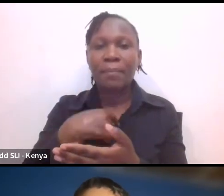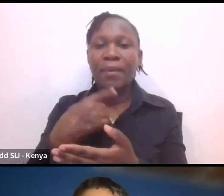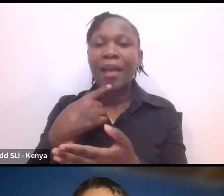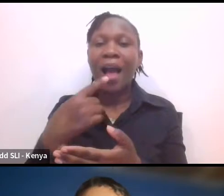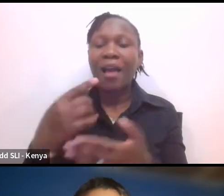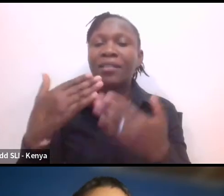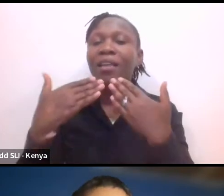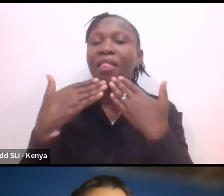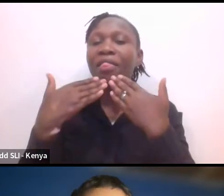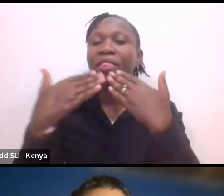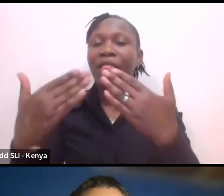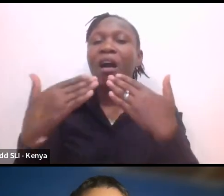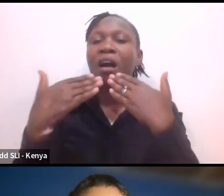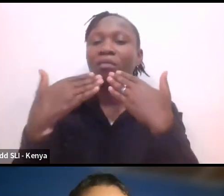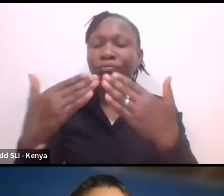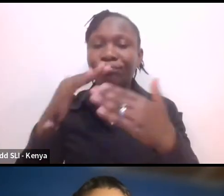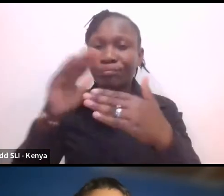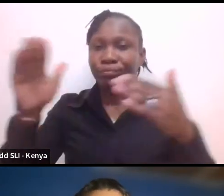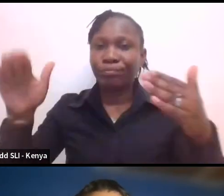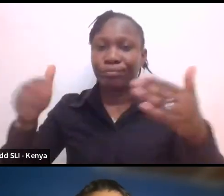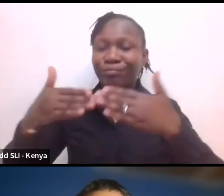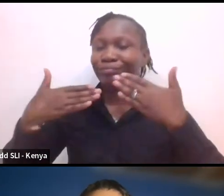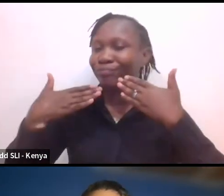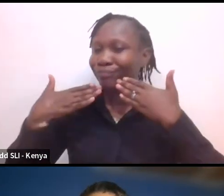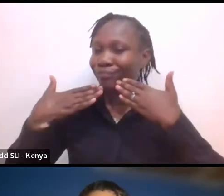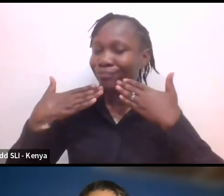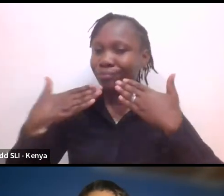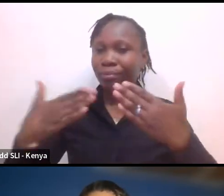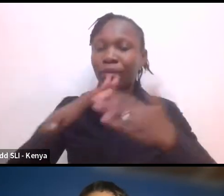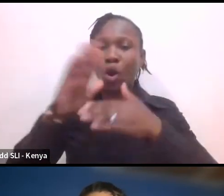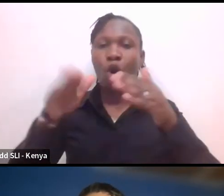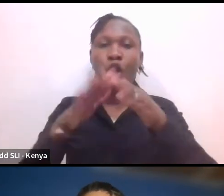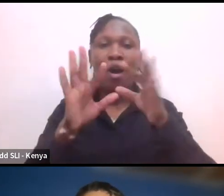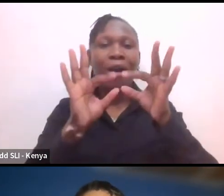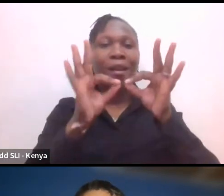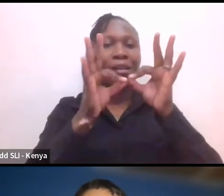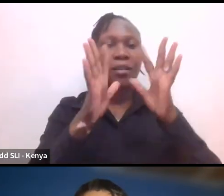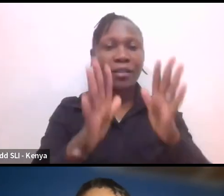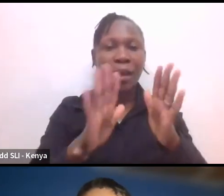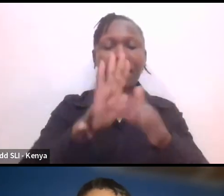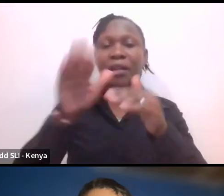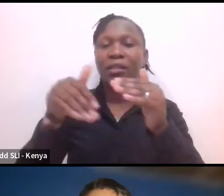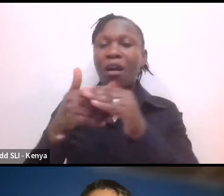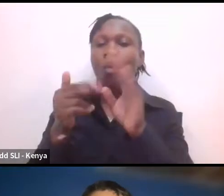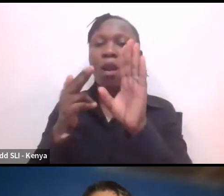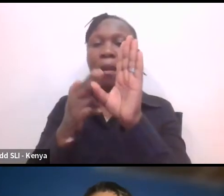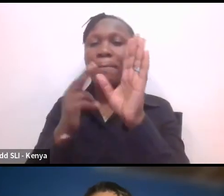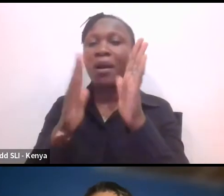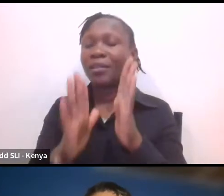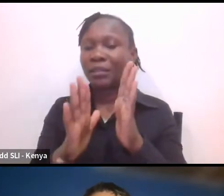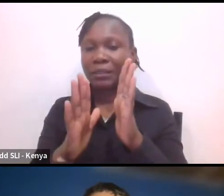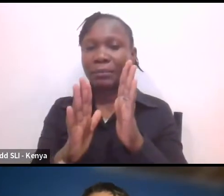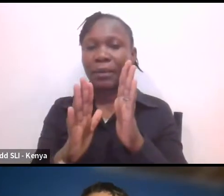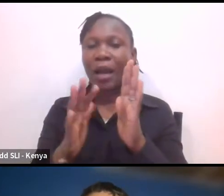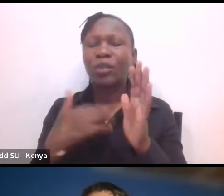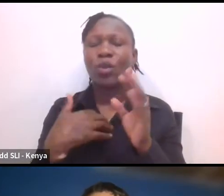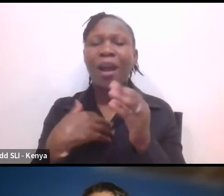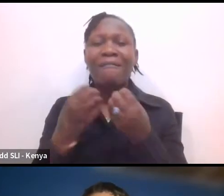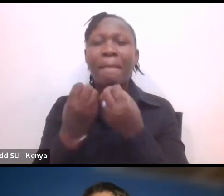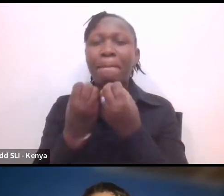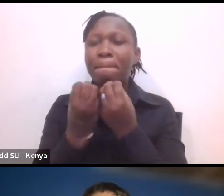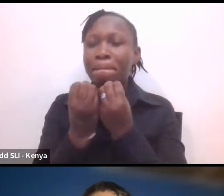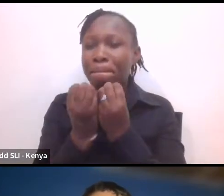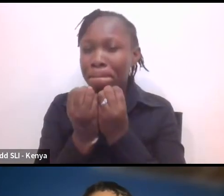everybody for all the contributors, all the participants, because there's been many